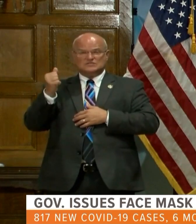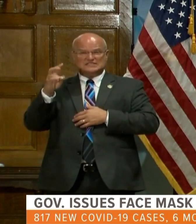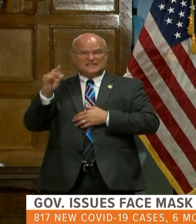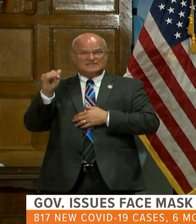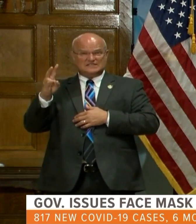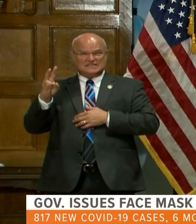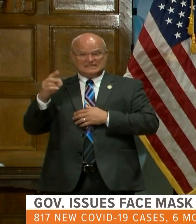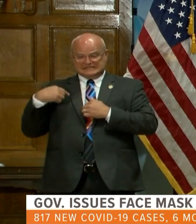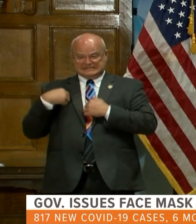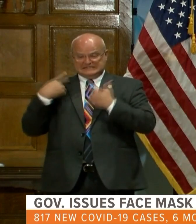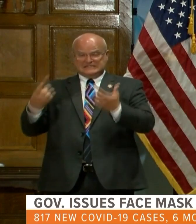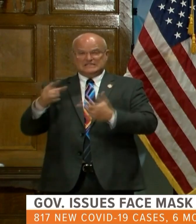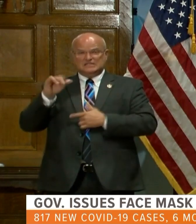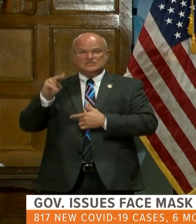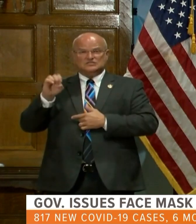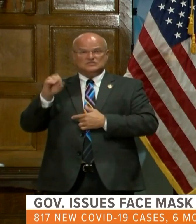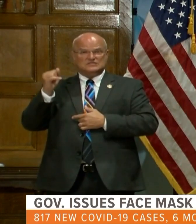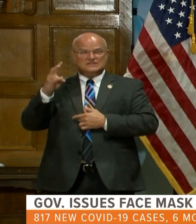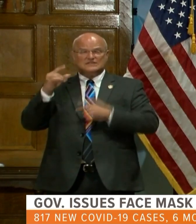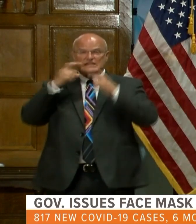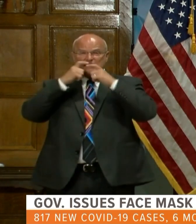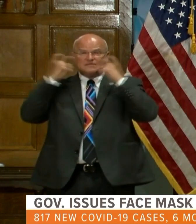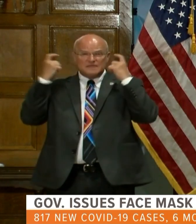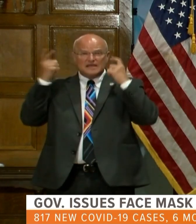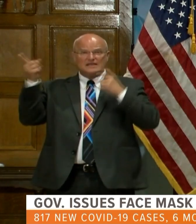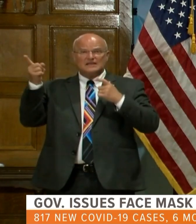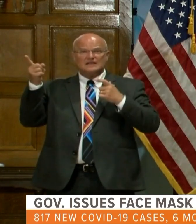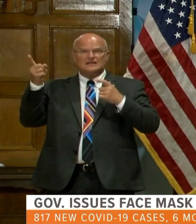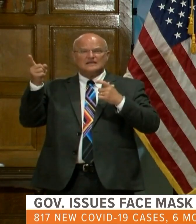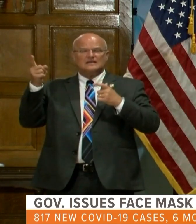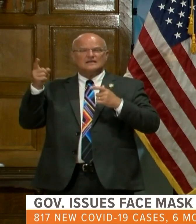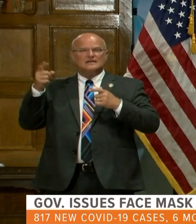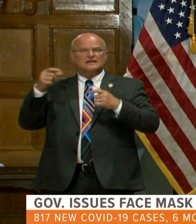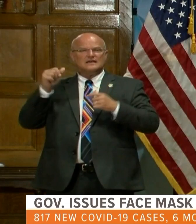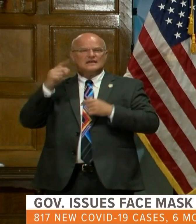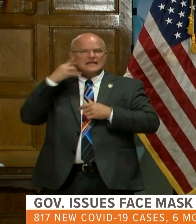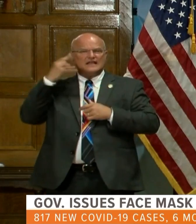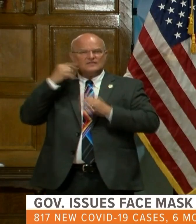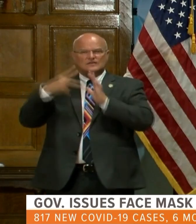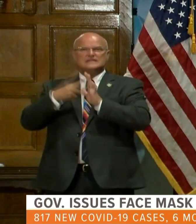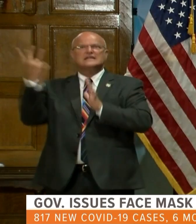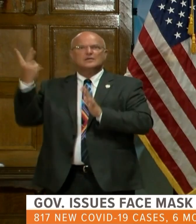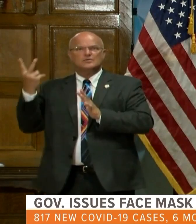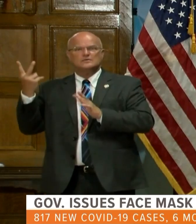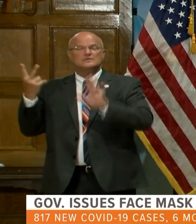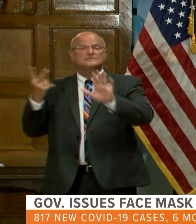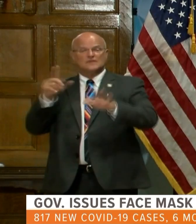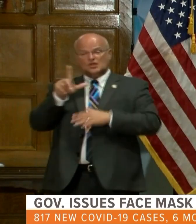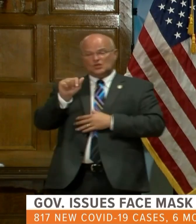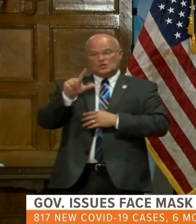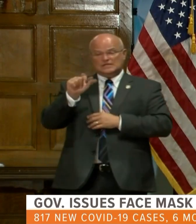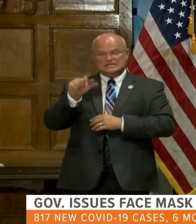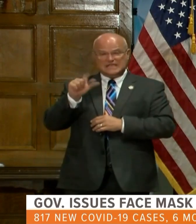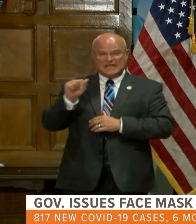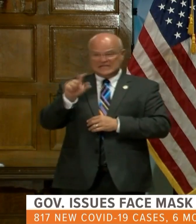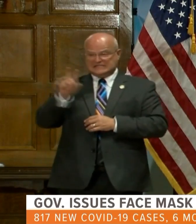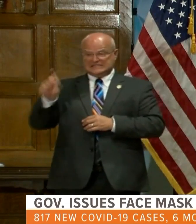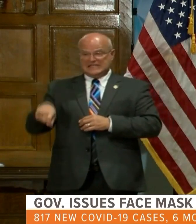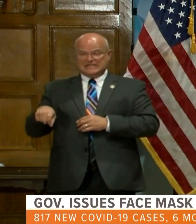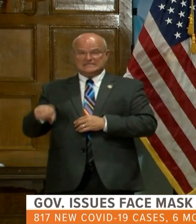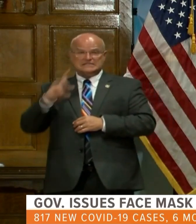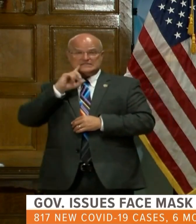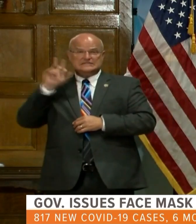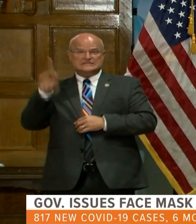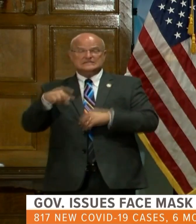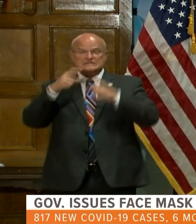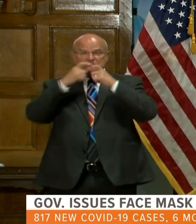June 17th in California, the cases have over doubled. If you look at Louisiana and you look at Texas, they've